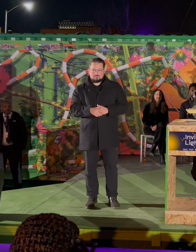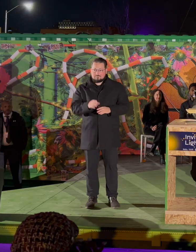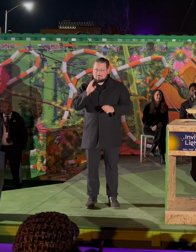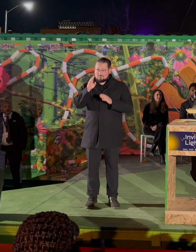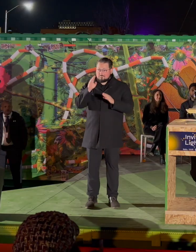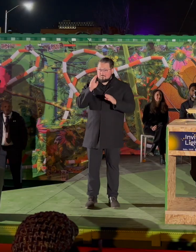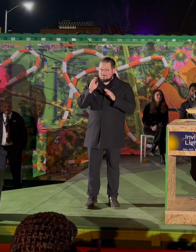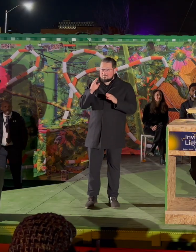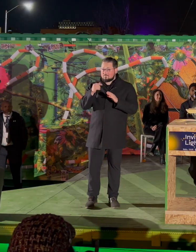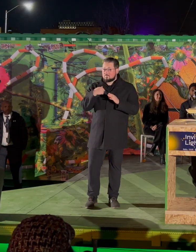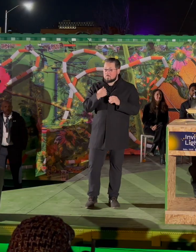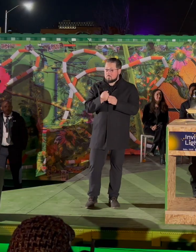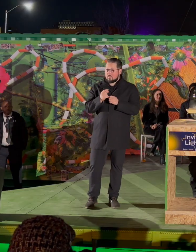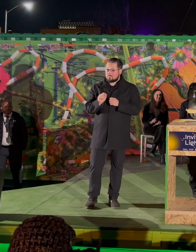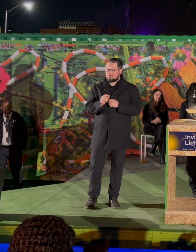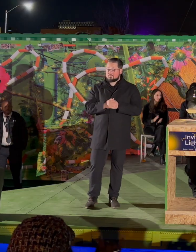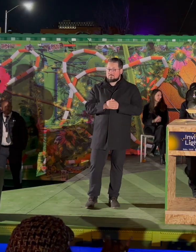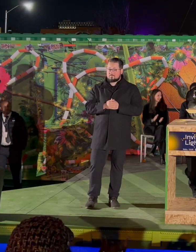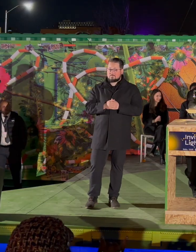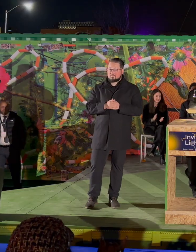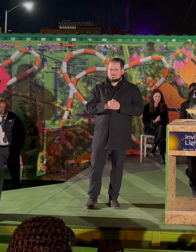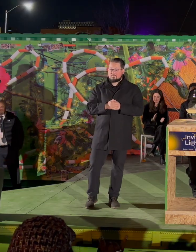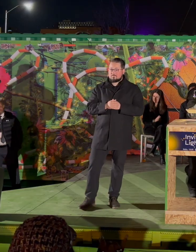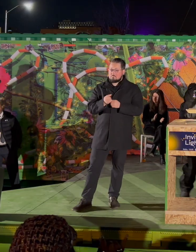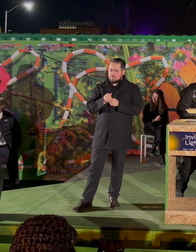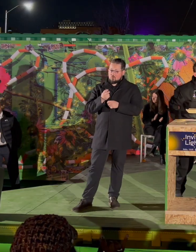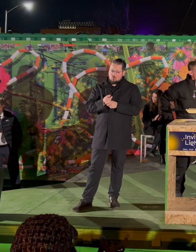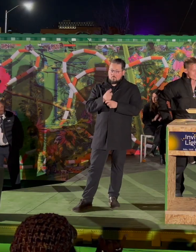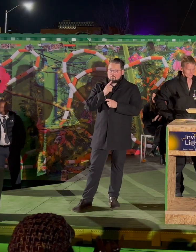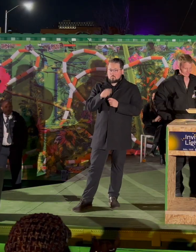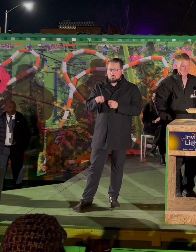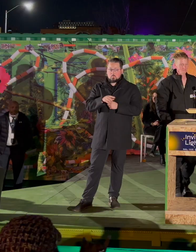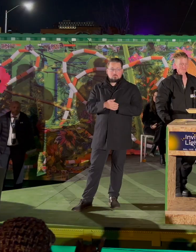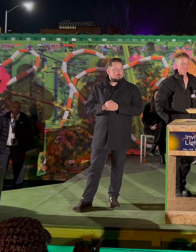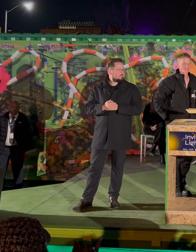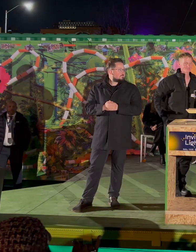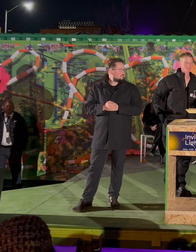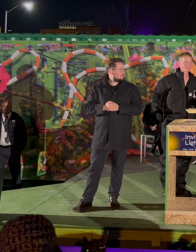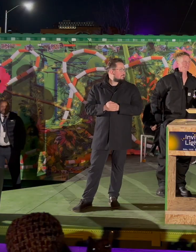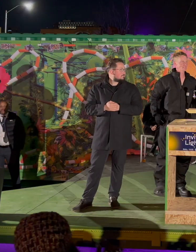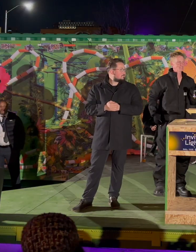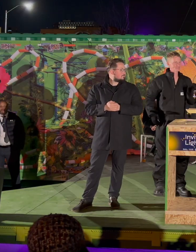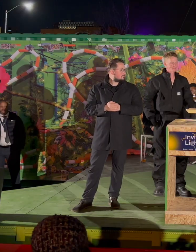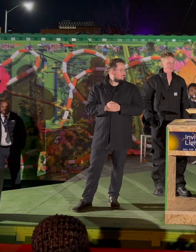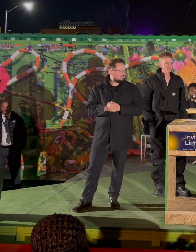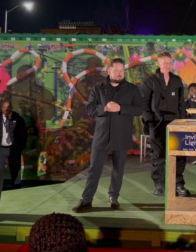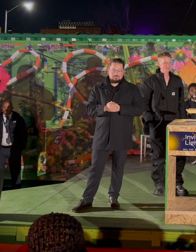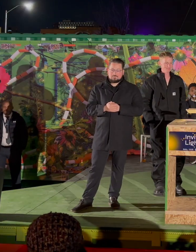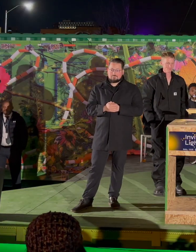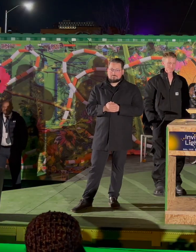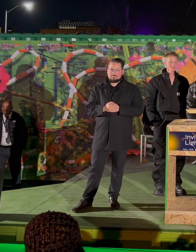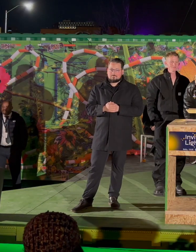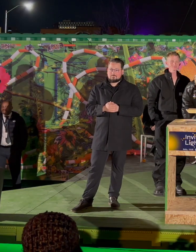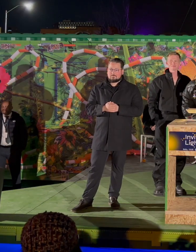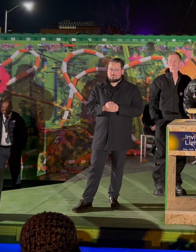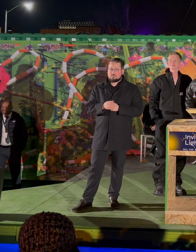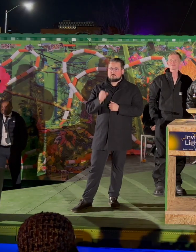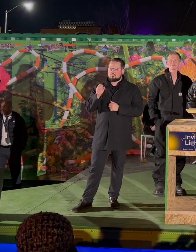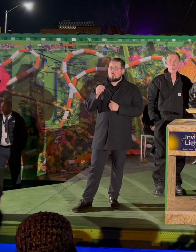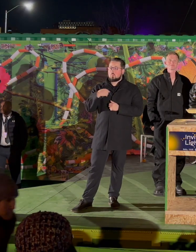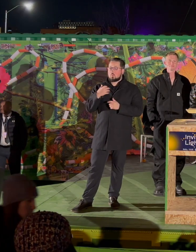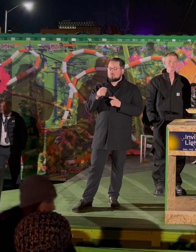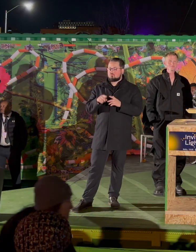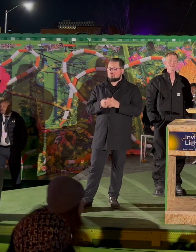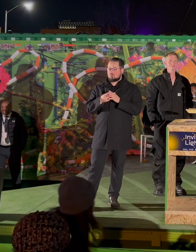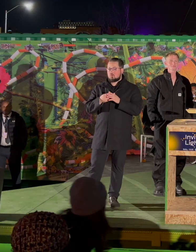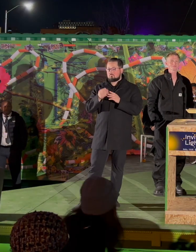Y'all, we made a park. We made a park for you guys. Do you want to go? Go ahead. So I wanted to